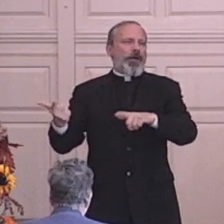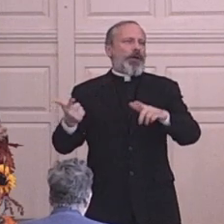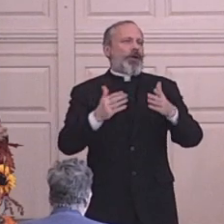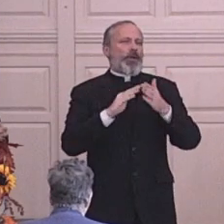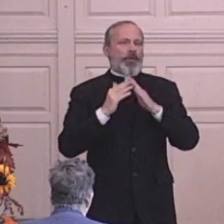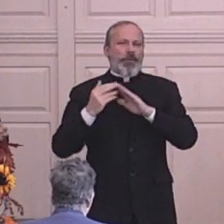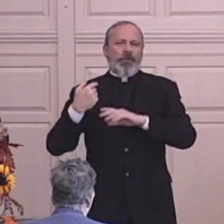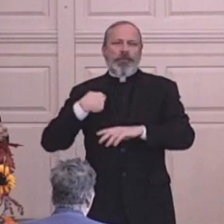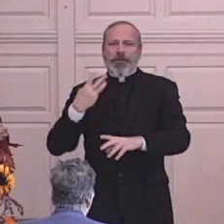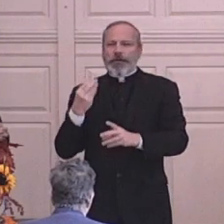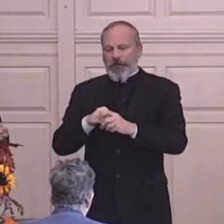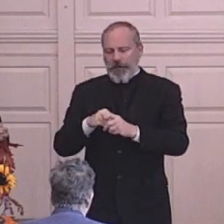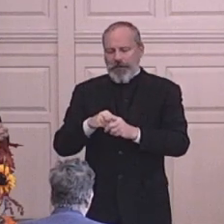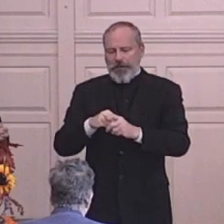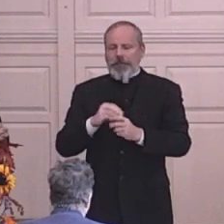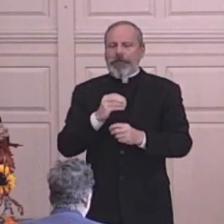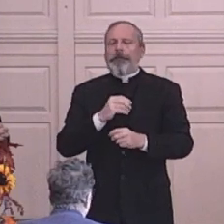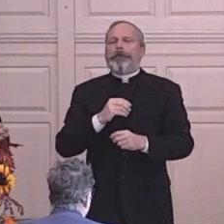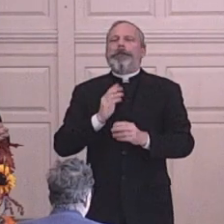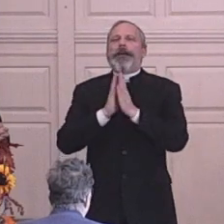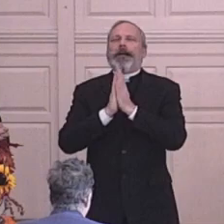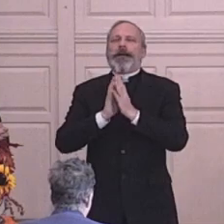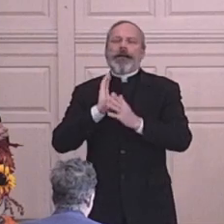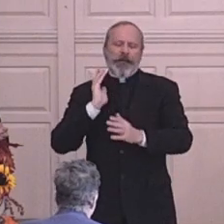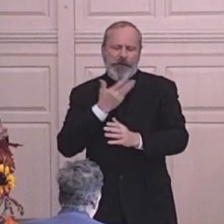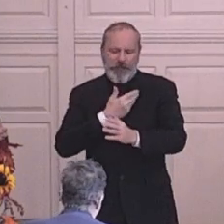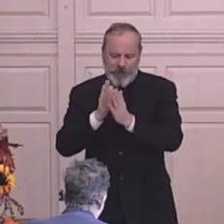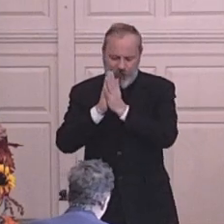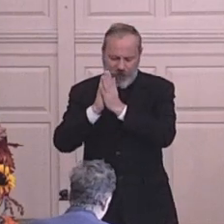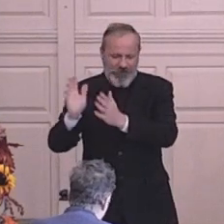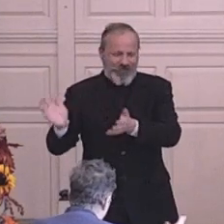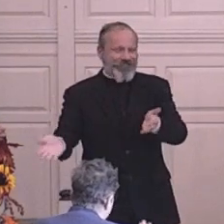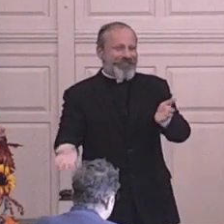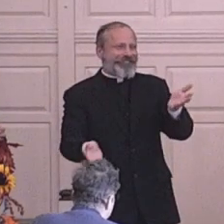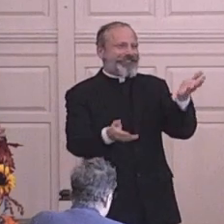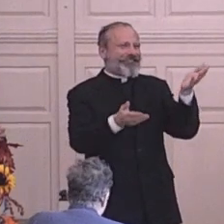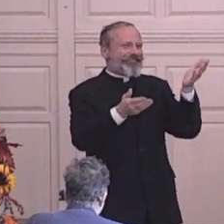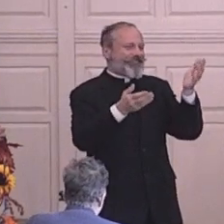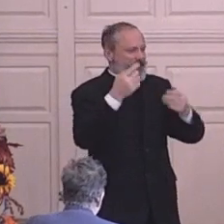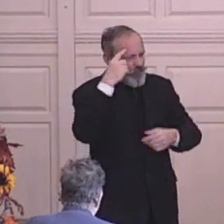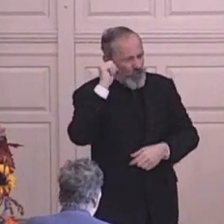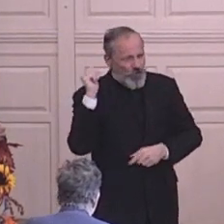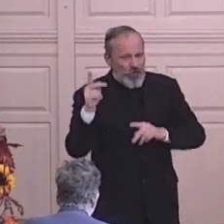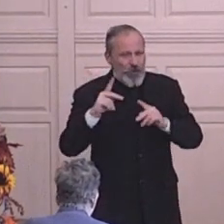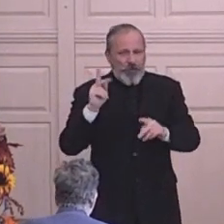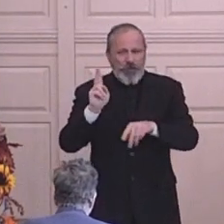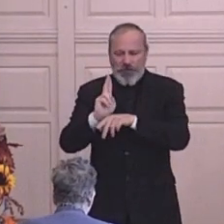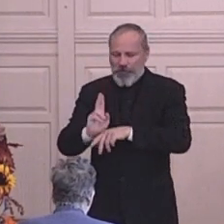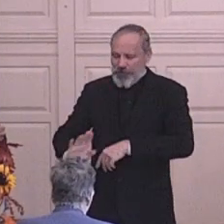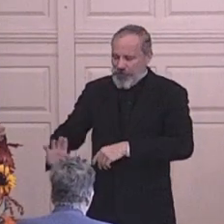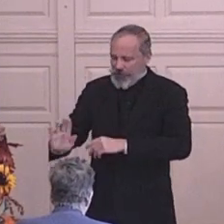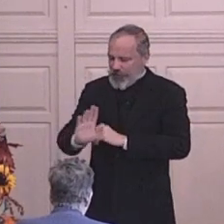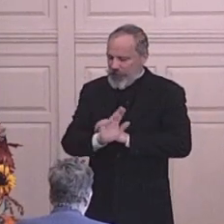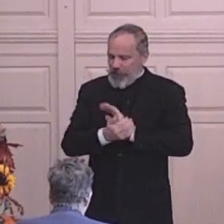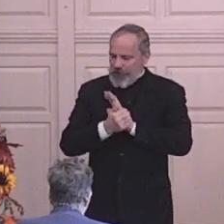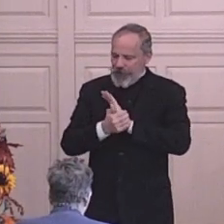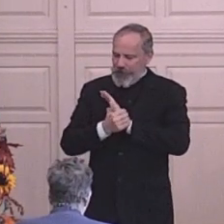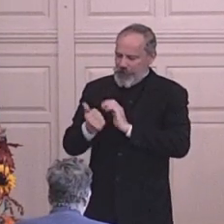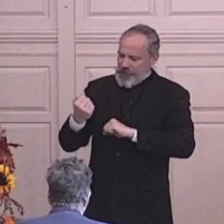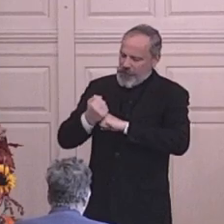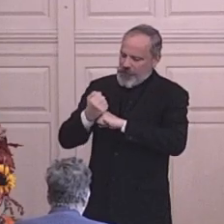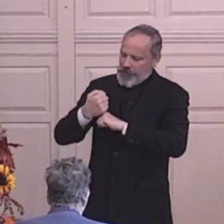we are members. We pray to the Lord. For all those that have used their talents to support